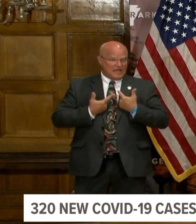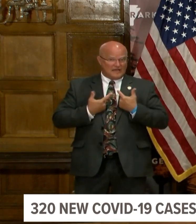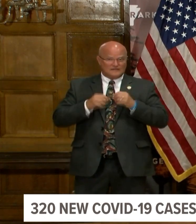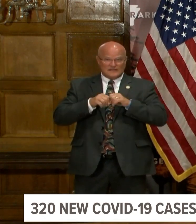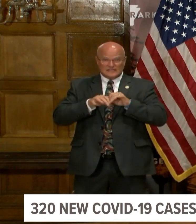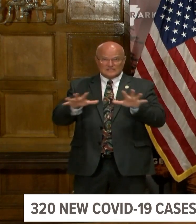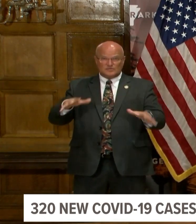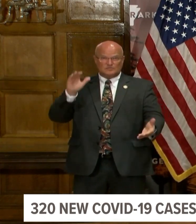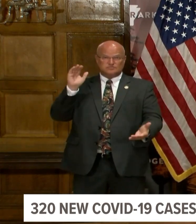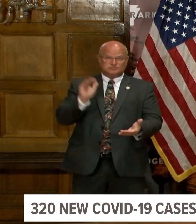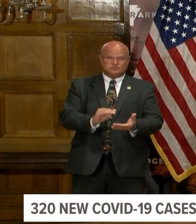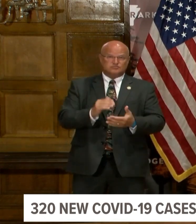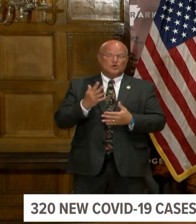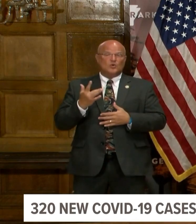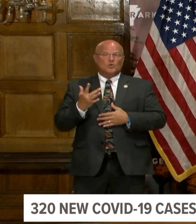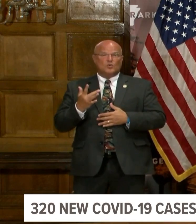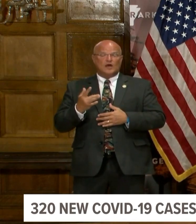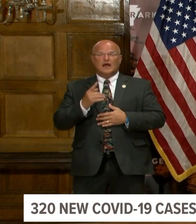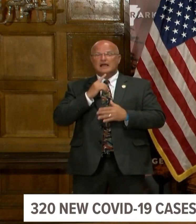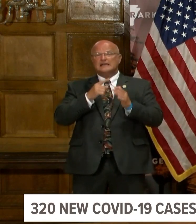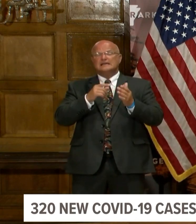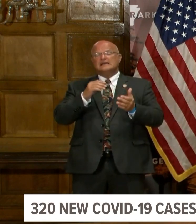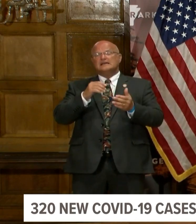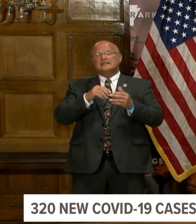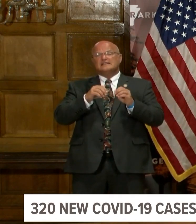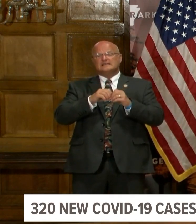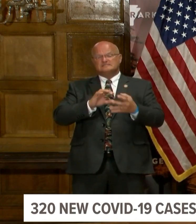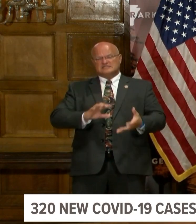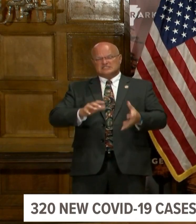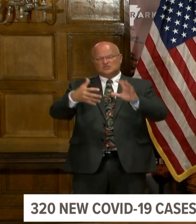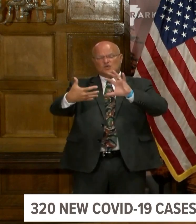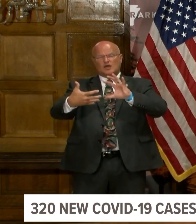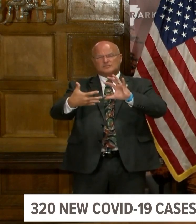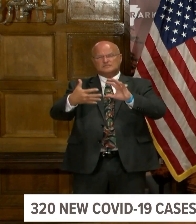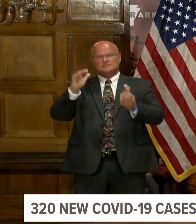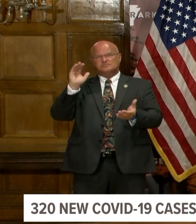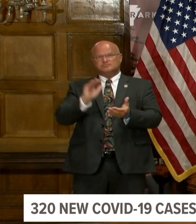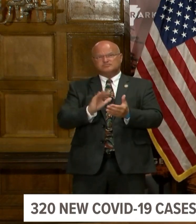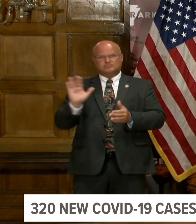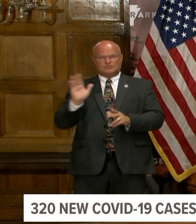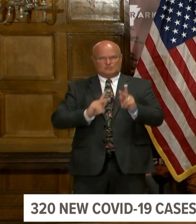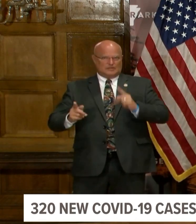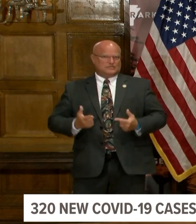the spread, because it diminishes the disruption of people's